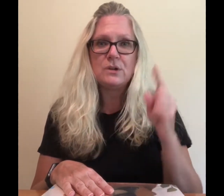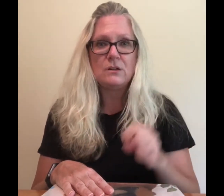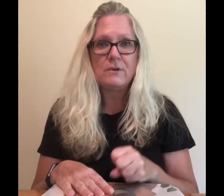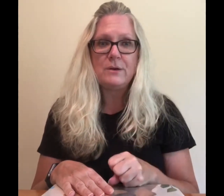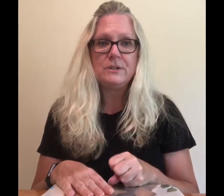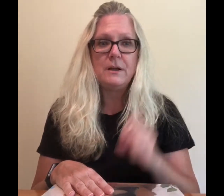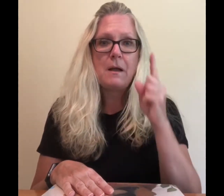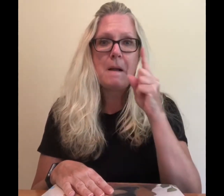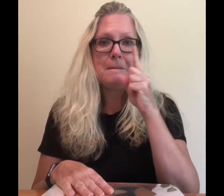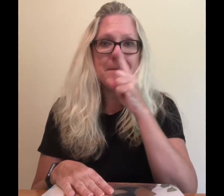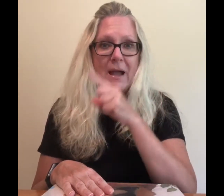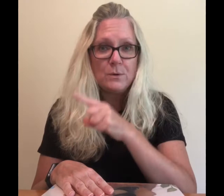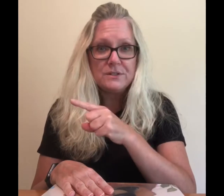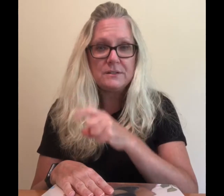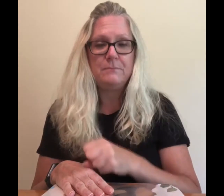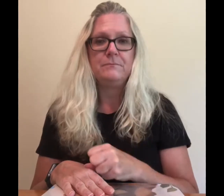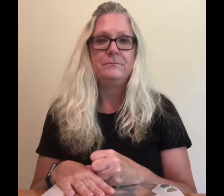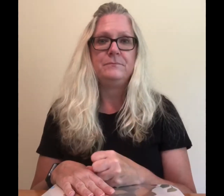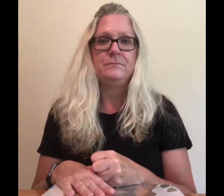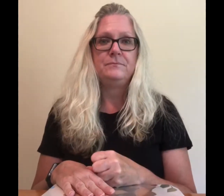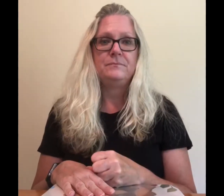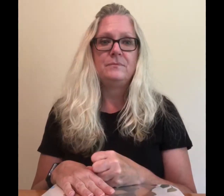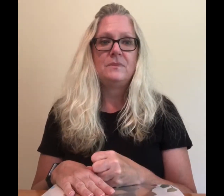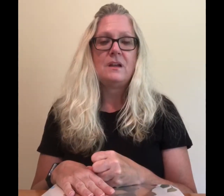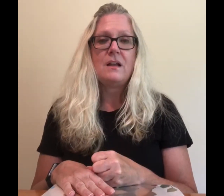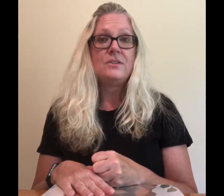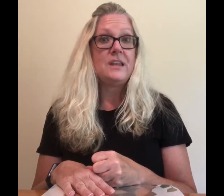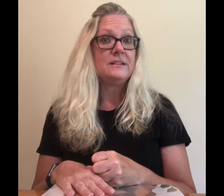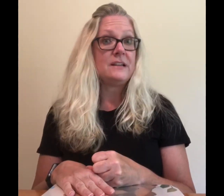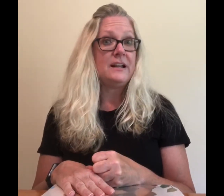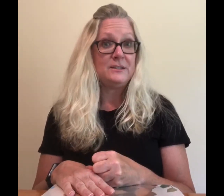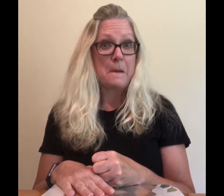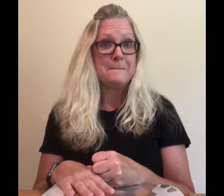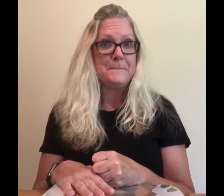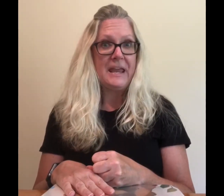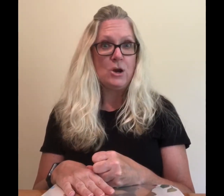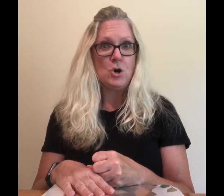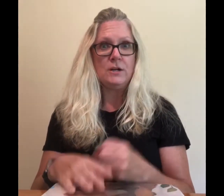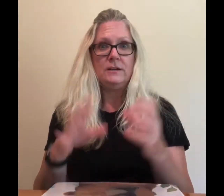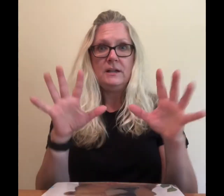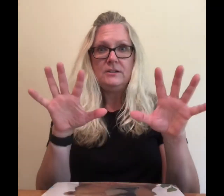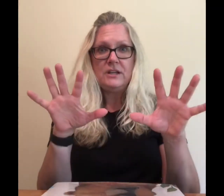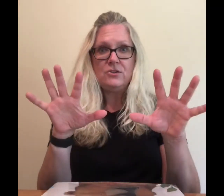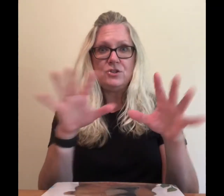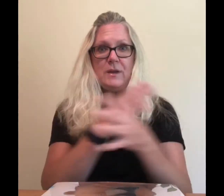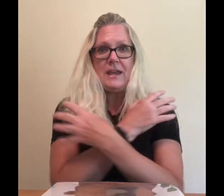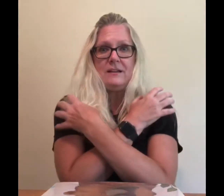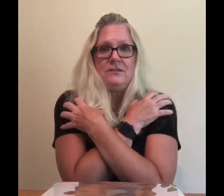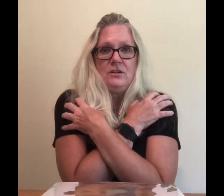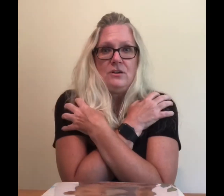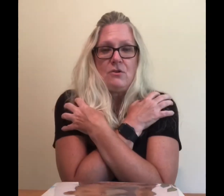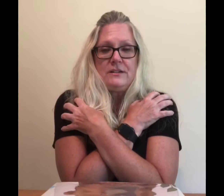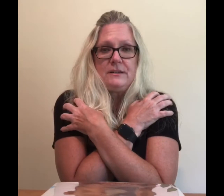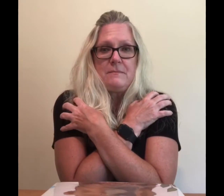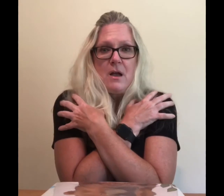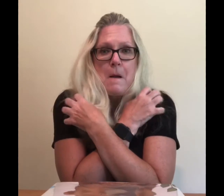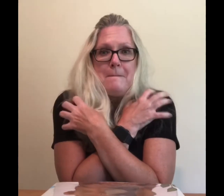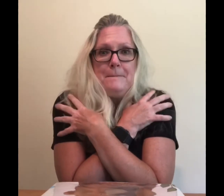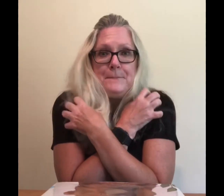around, mouse. The next sign is bear. Take your two hands, cross them,